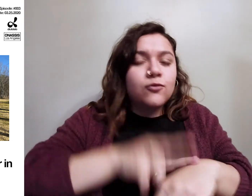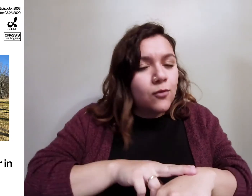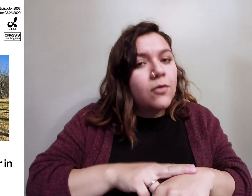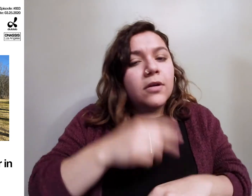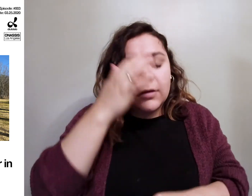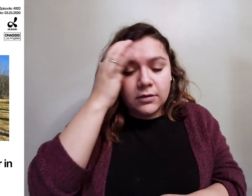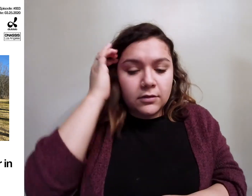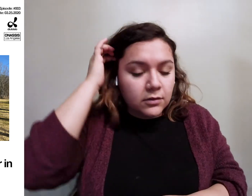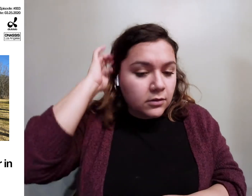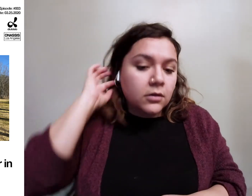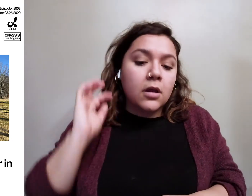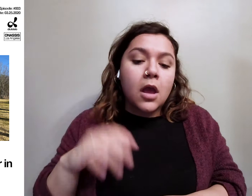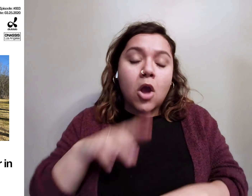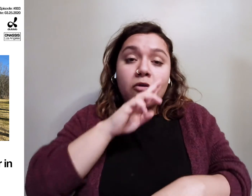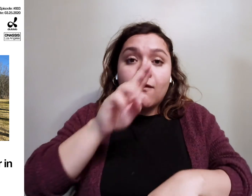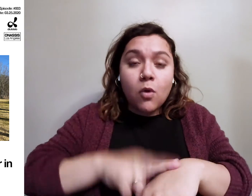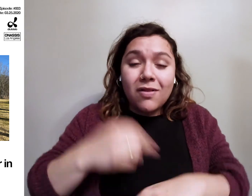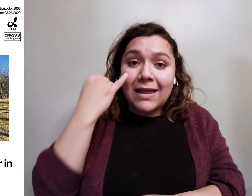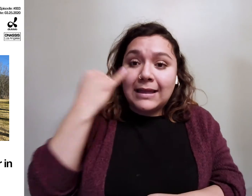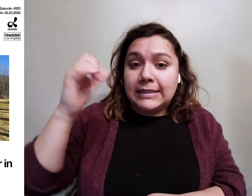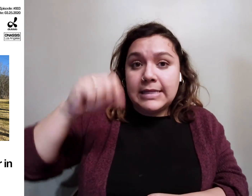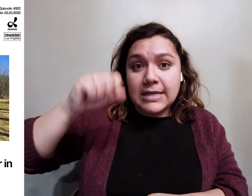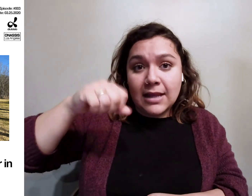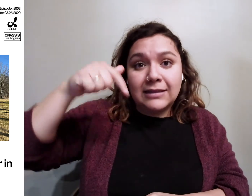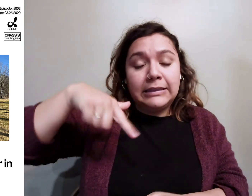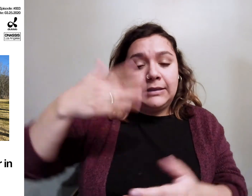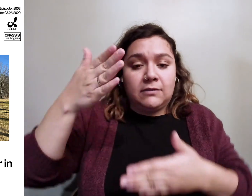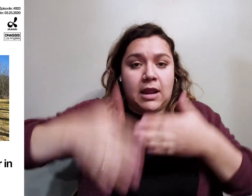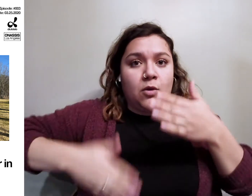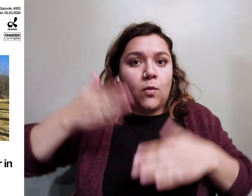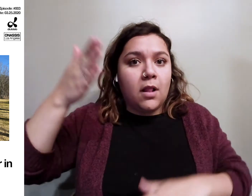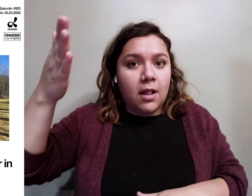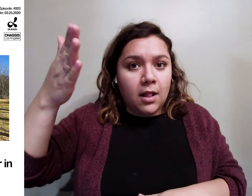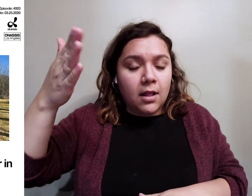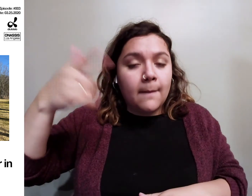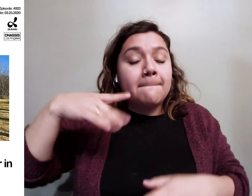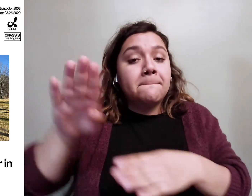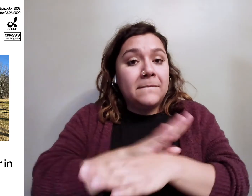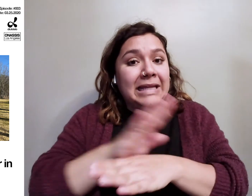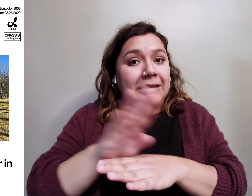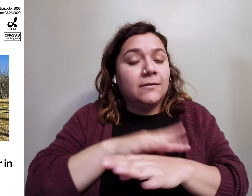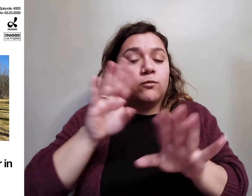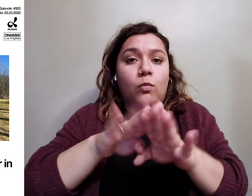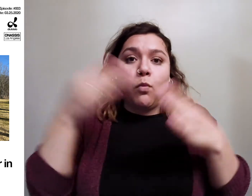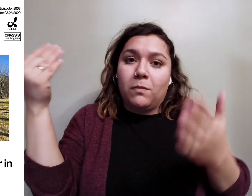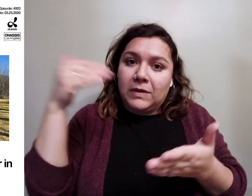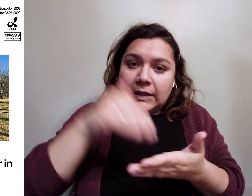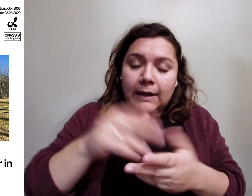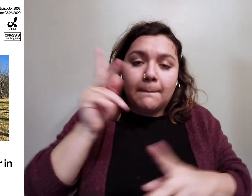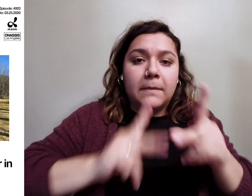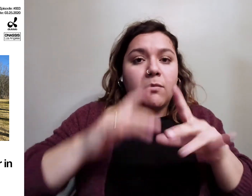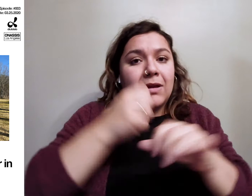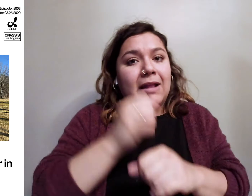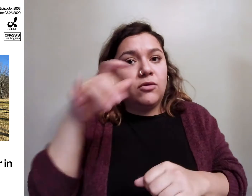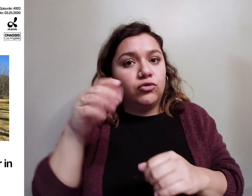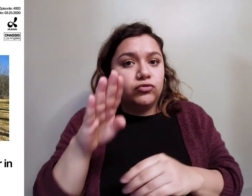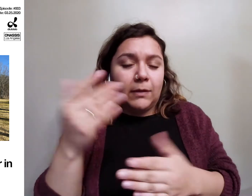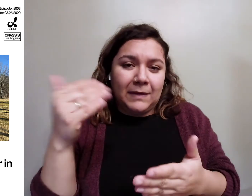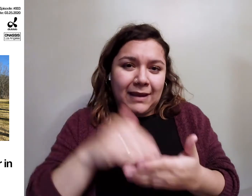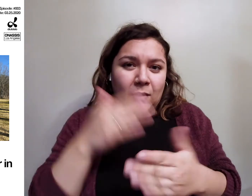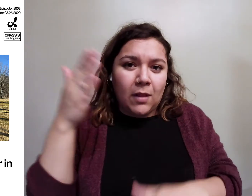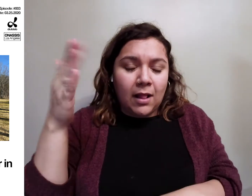and sold in stores, in bookstores that will be open again. I spoke to my friends at Three